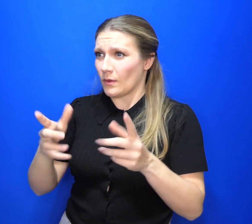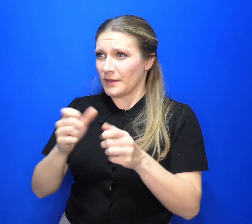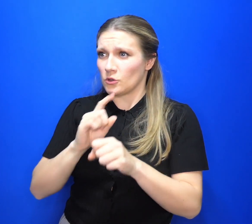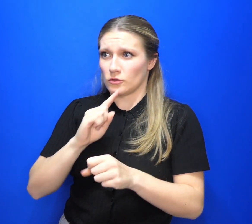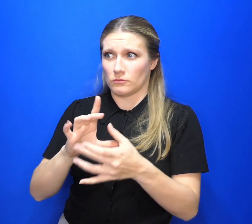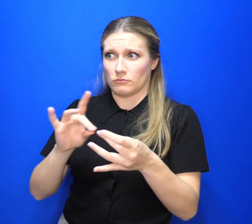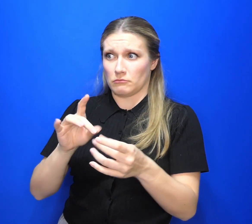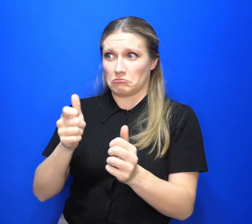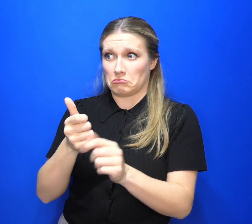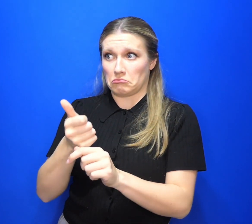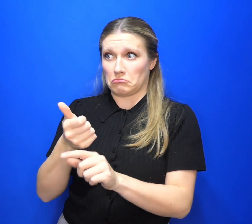that you want to say.